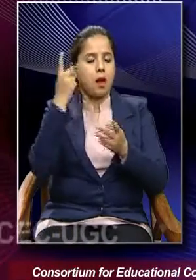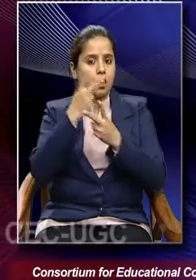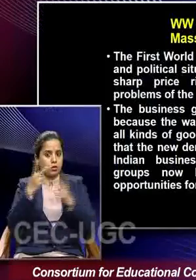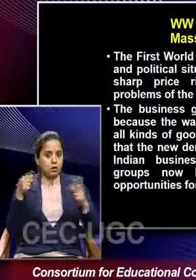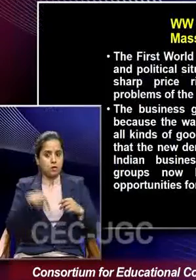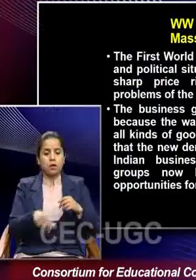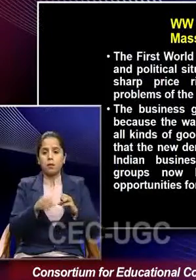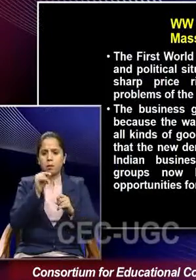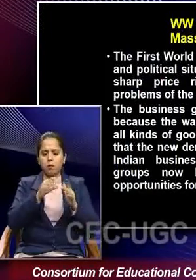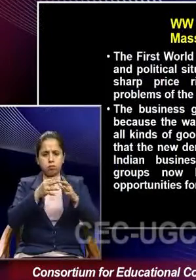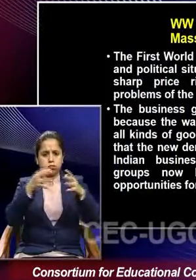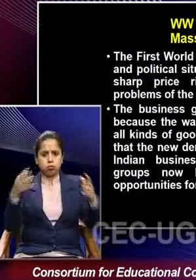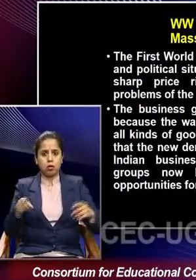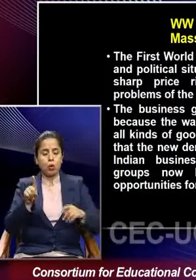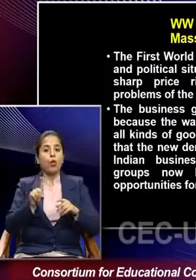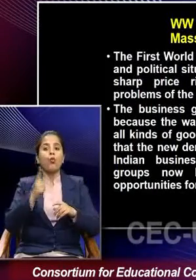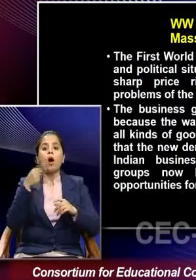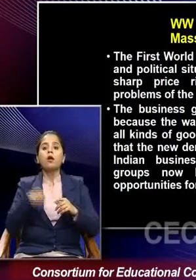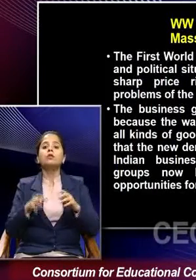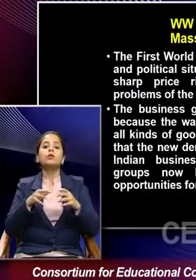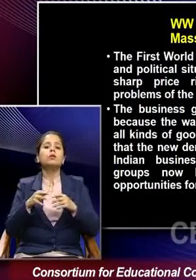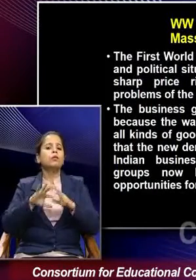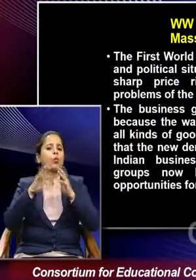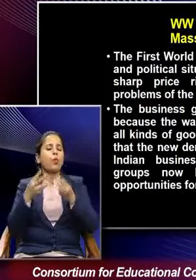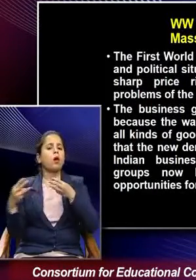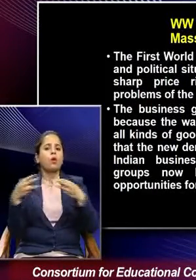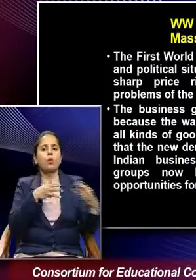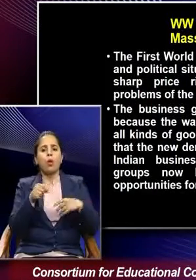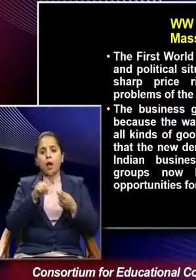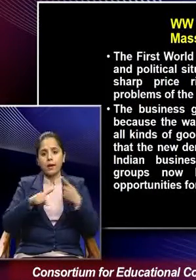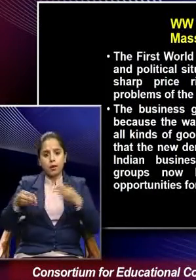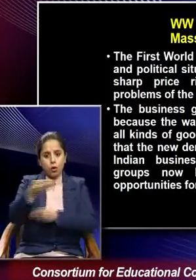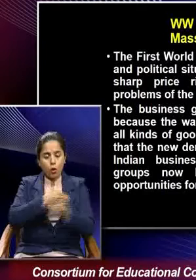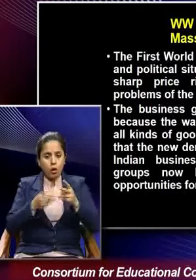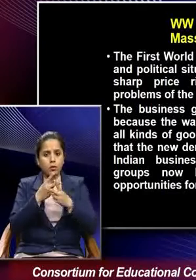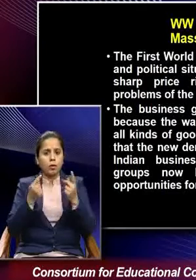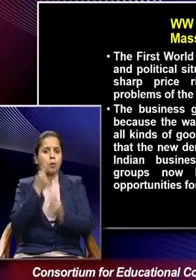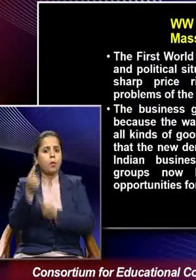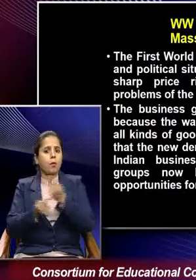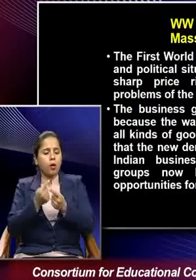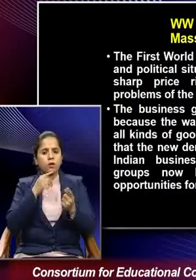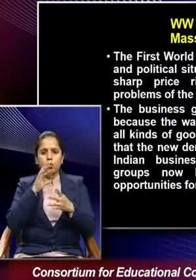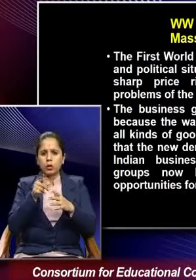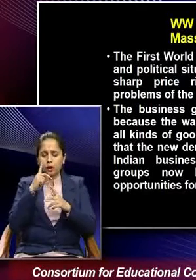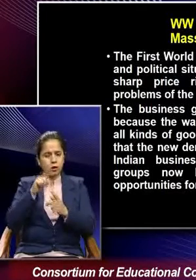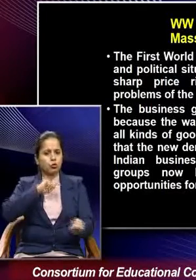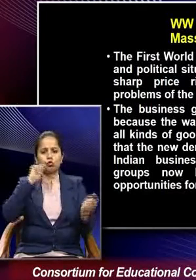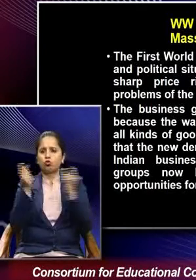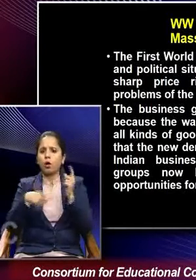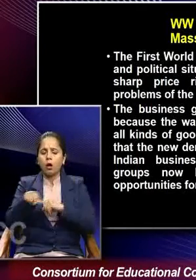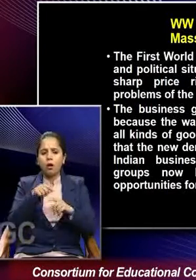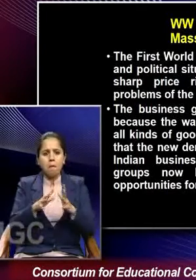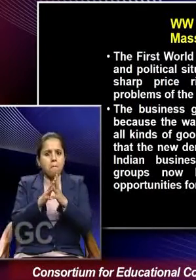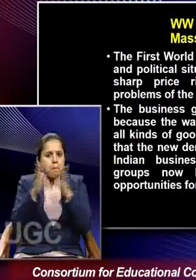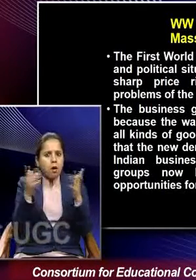First World War changed the economic and political situation in India drastically. There was a